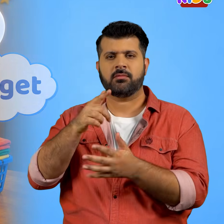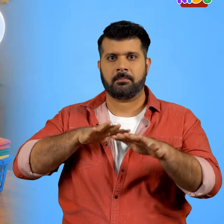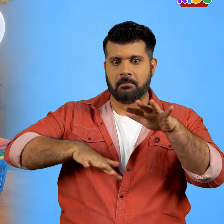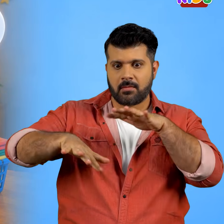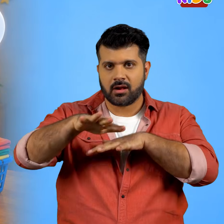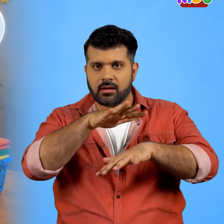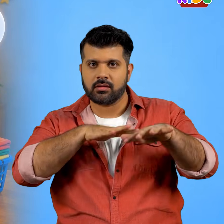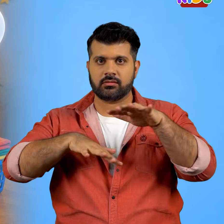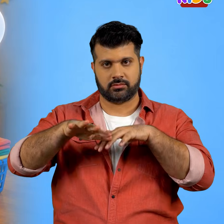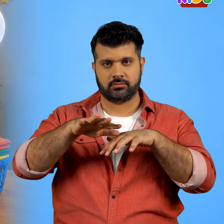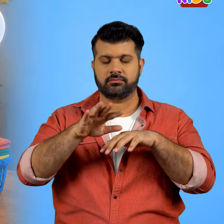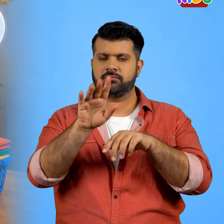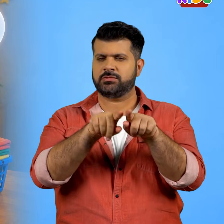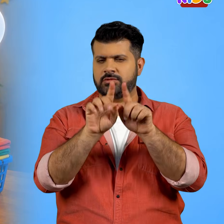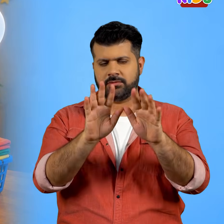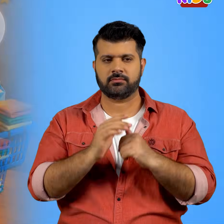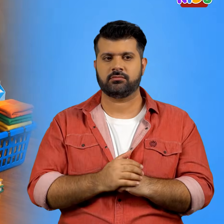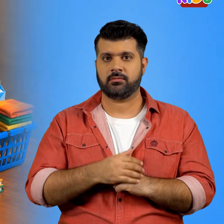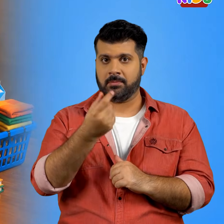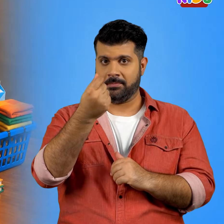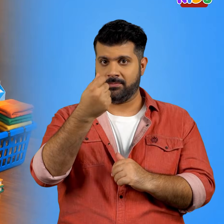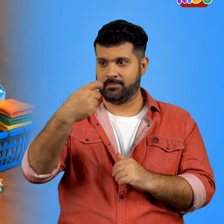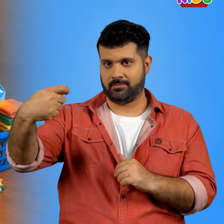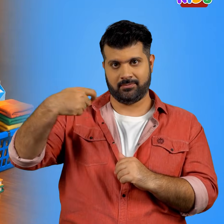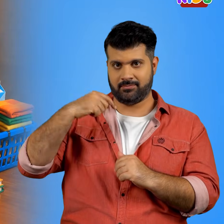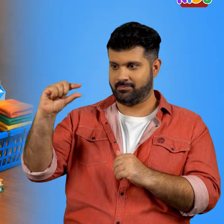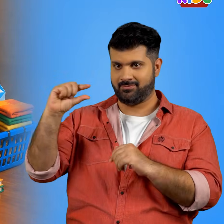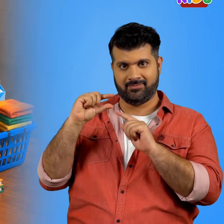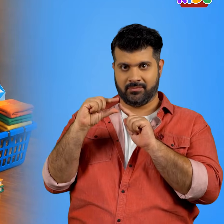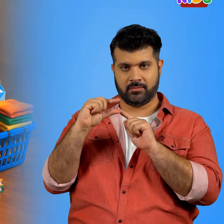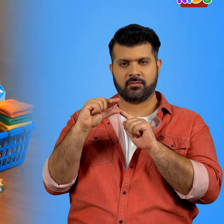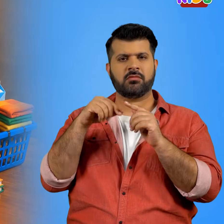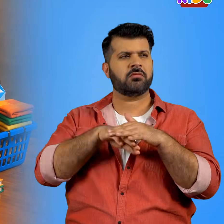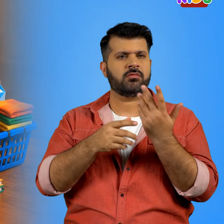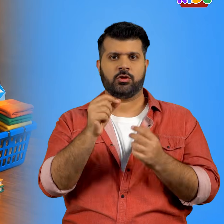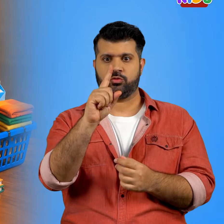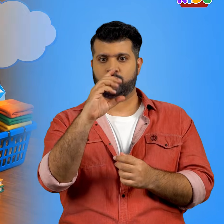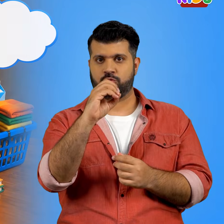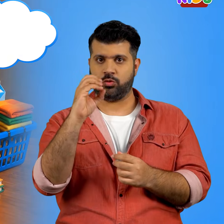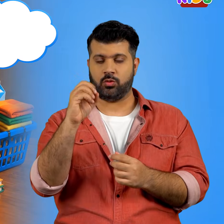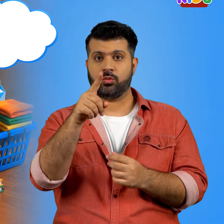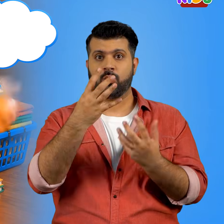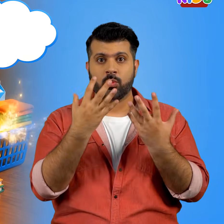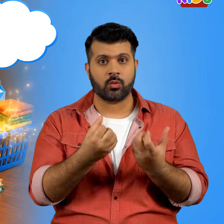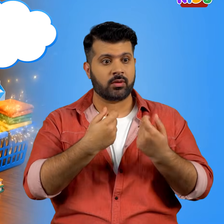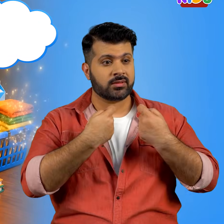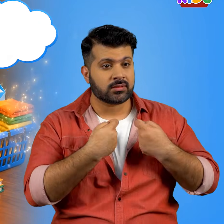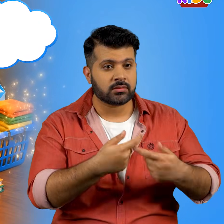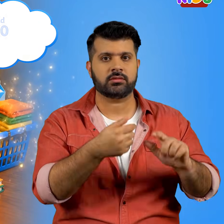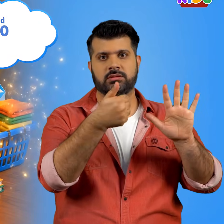It is a plan. For example, you receive 100 rupees, you spend 60 rupees, you are